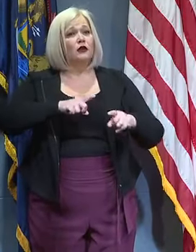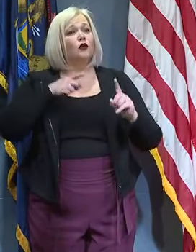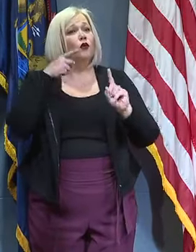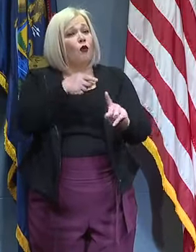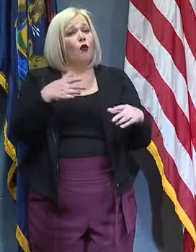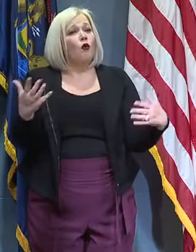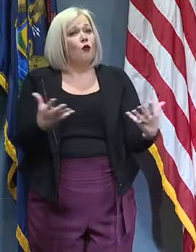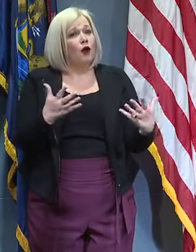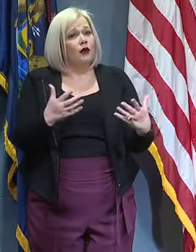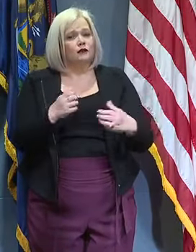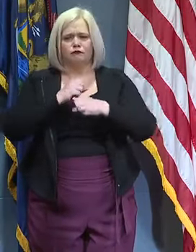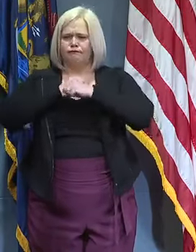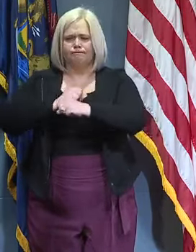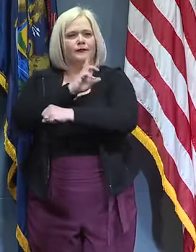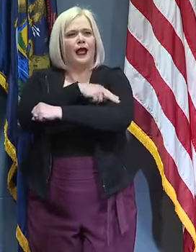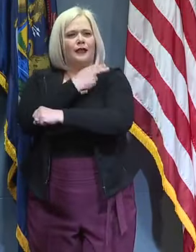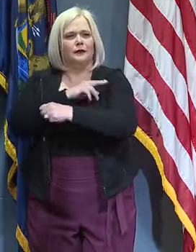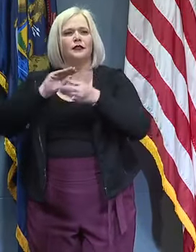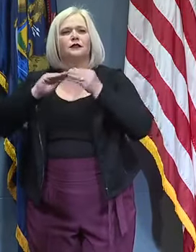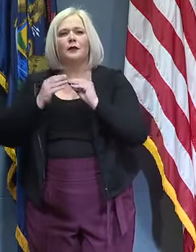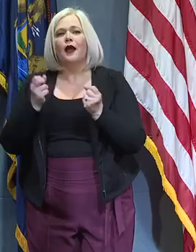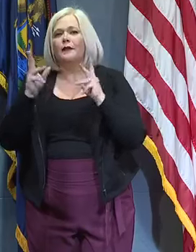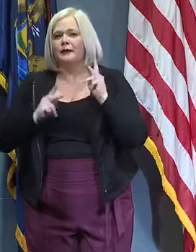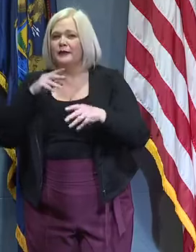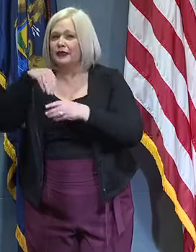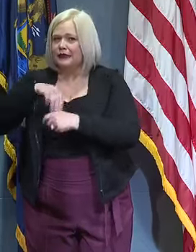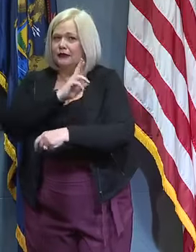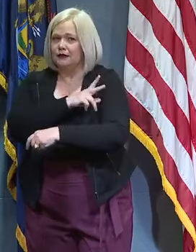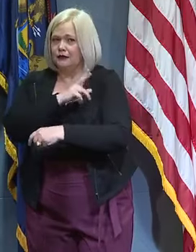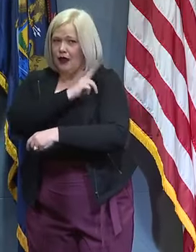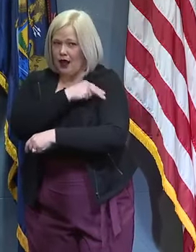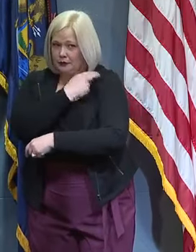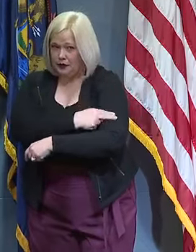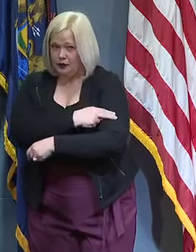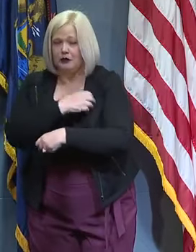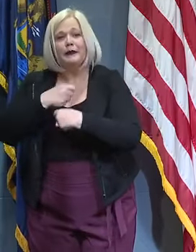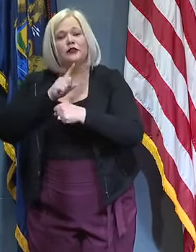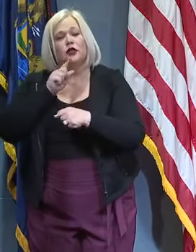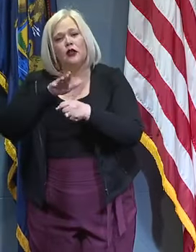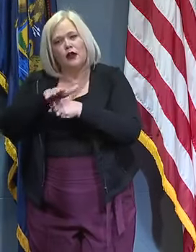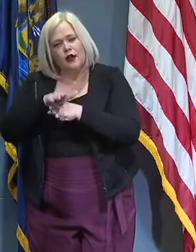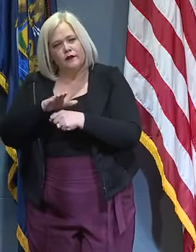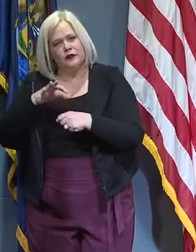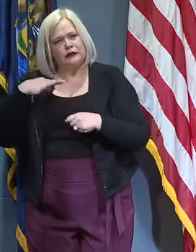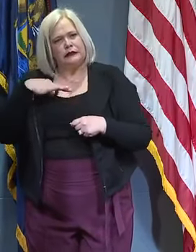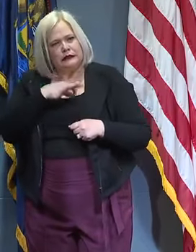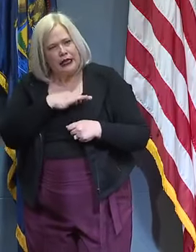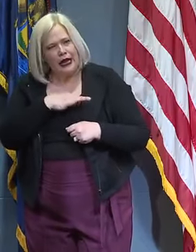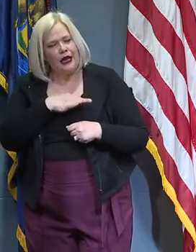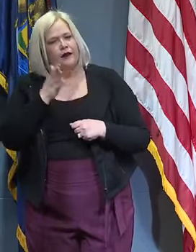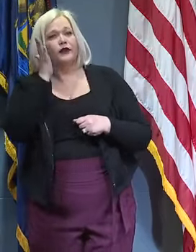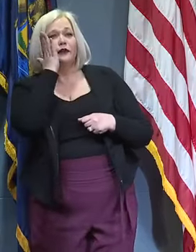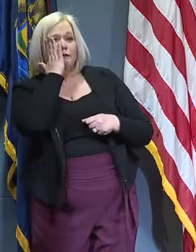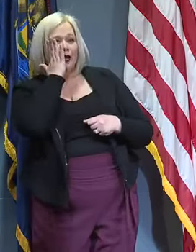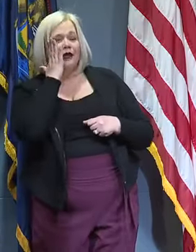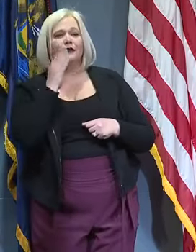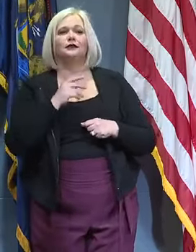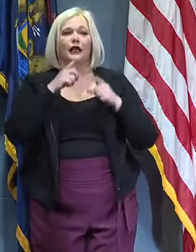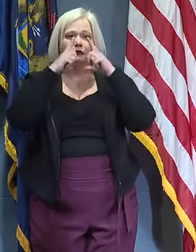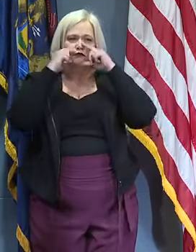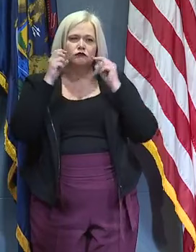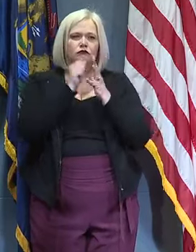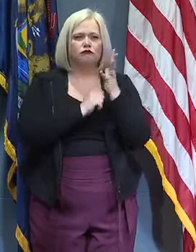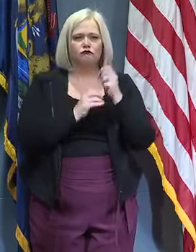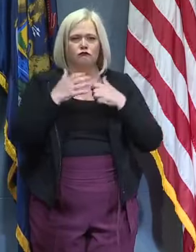capacity, making sure that our hospitals have sufficient staff, beds, and personal protective equipment available to take care of